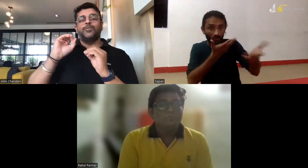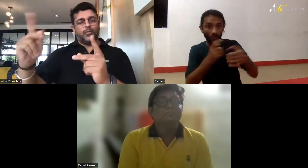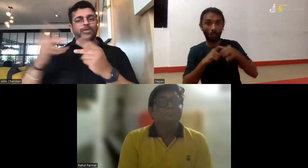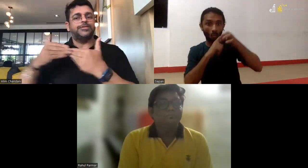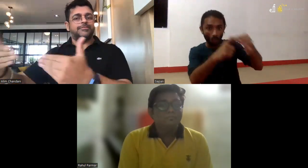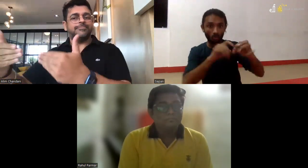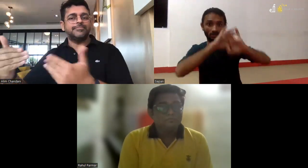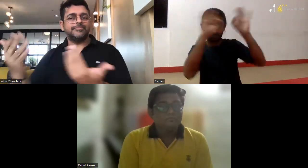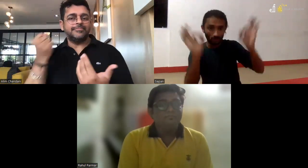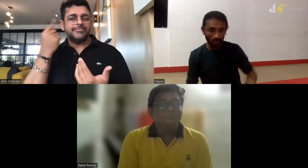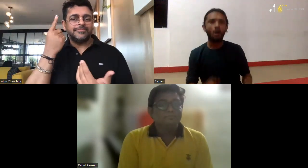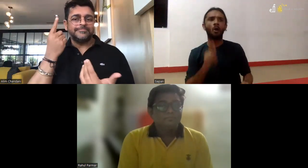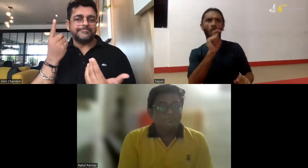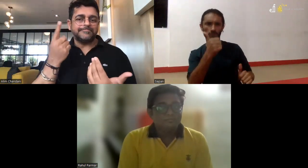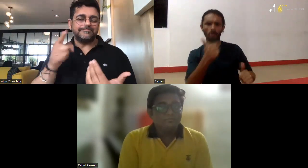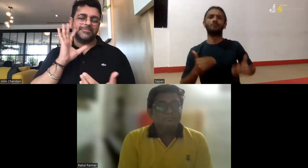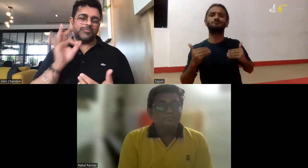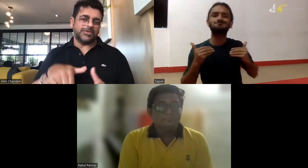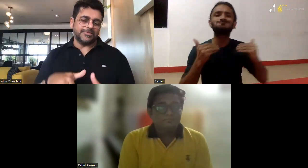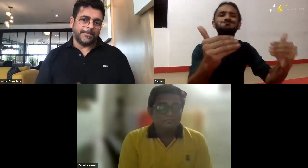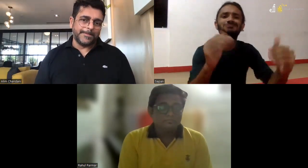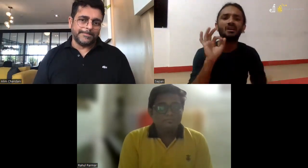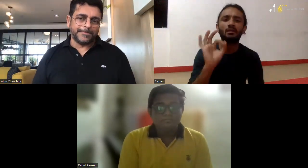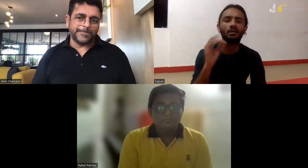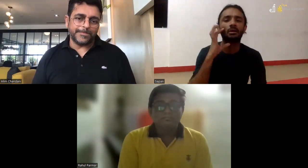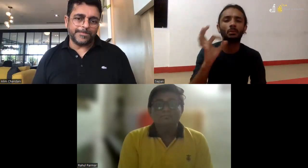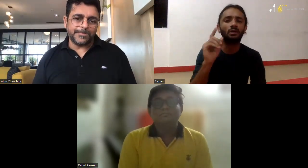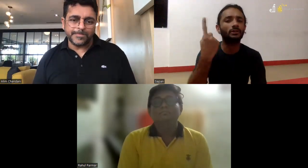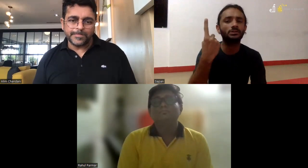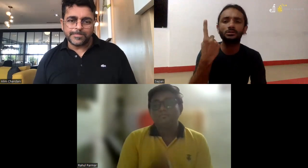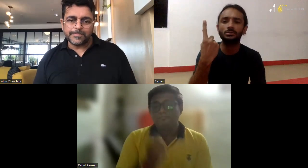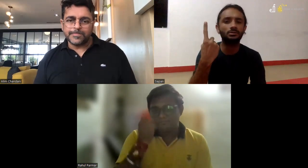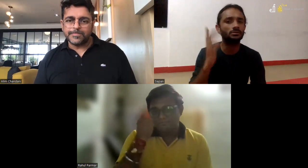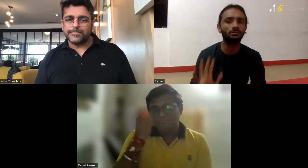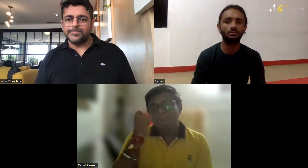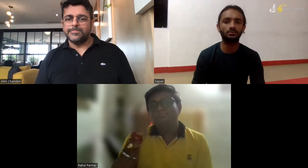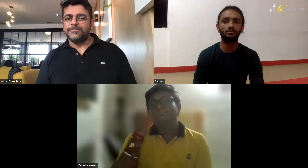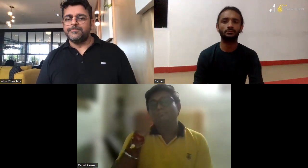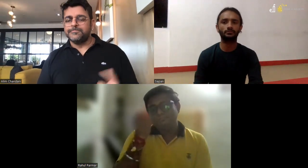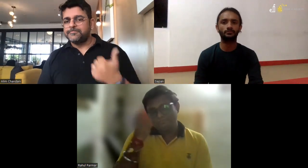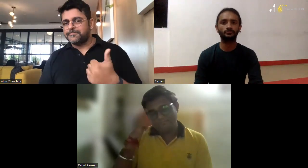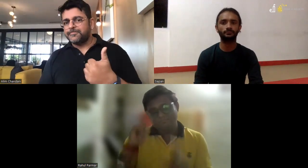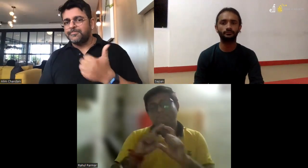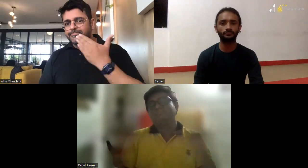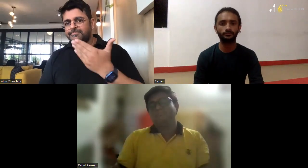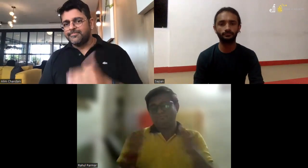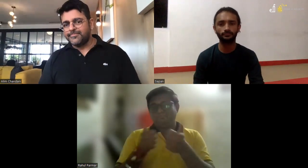people they have more queries, we will be collecting the queries from them and then you can answer. Okay.